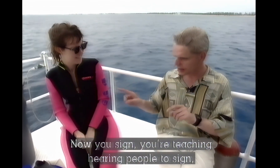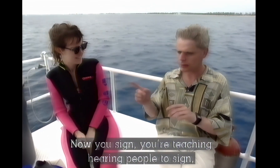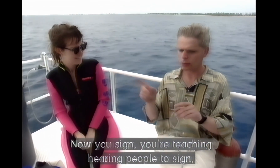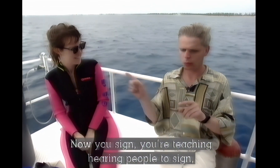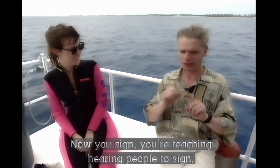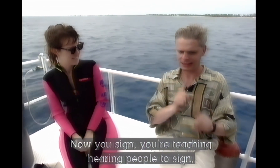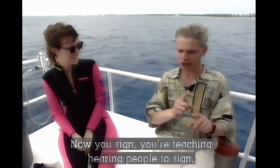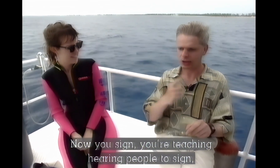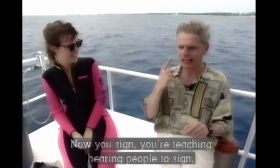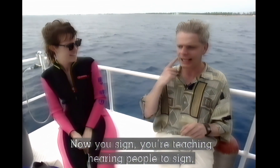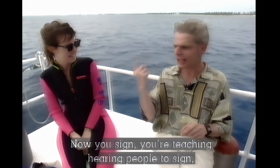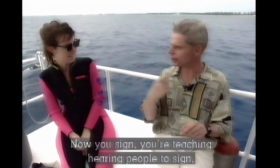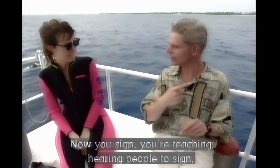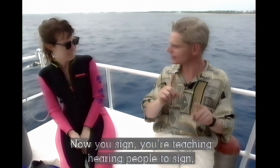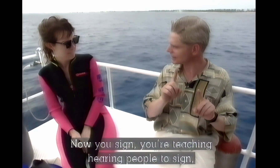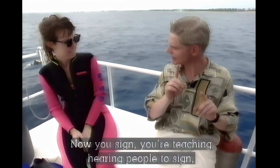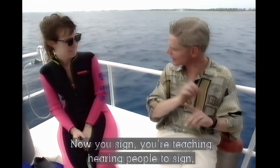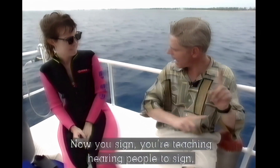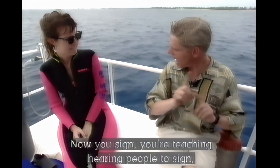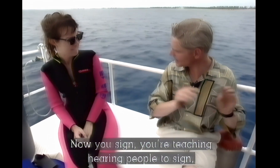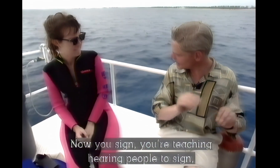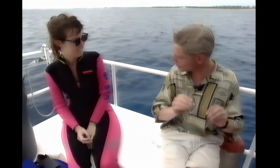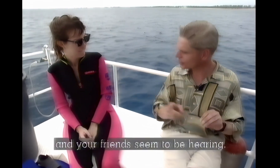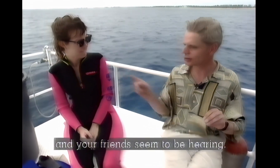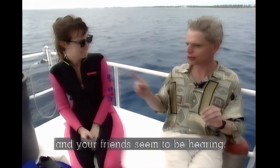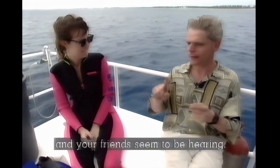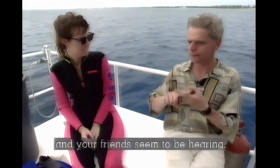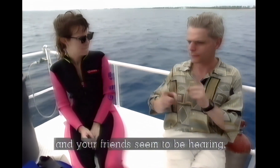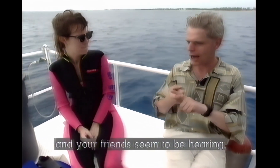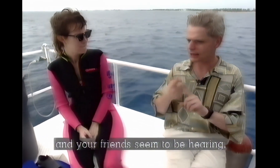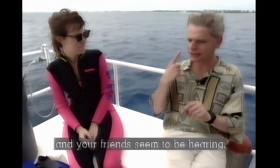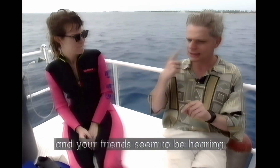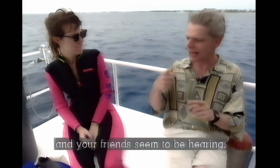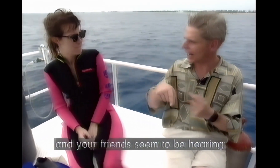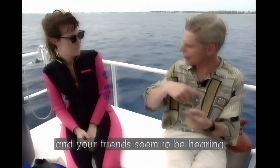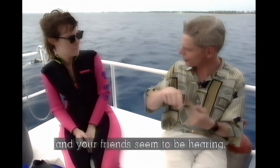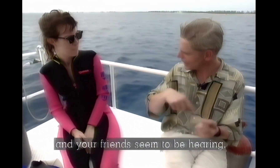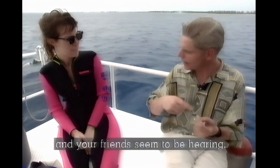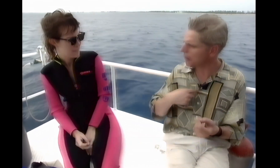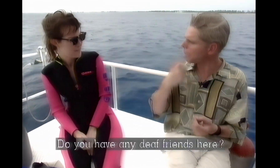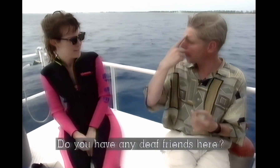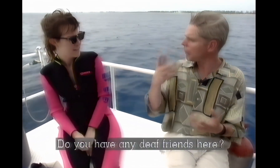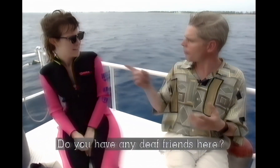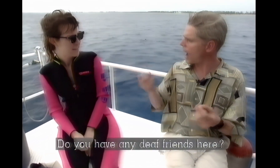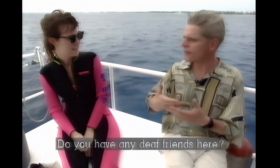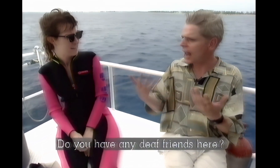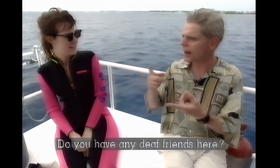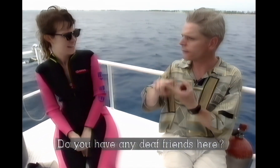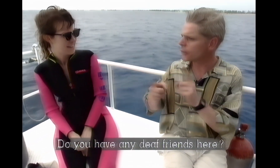Now, you sign, you're teaching hearing people to sign, and your friends seem to be hearing. Do you have any deaf friends